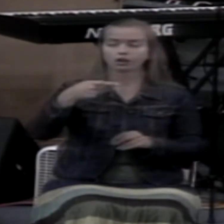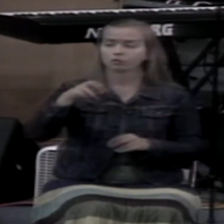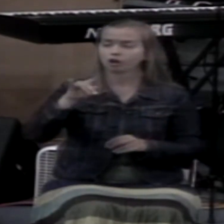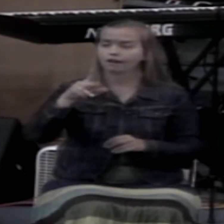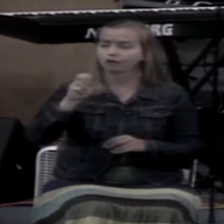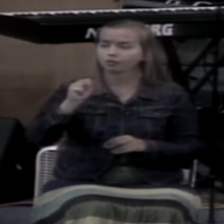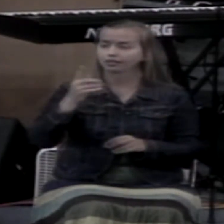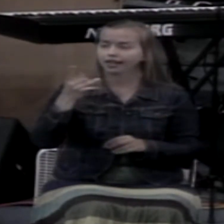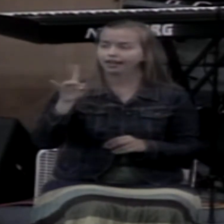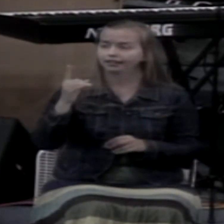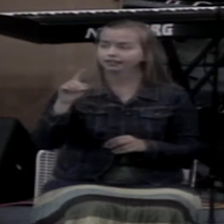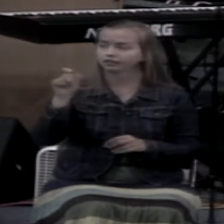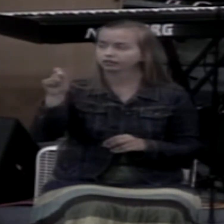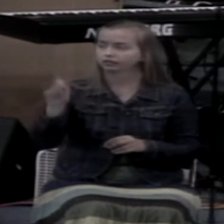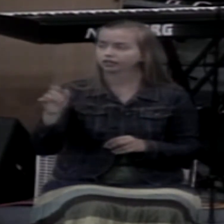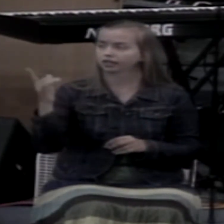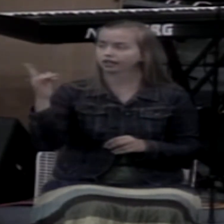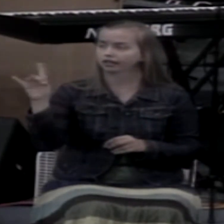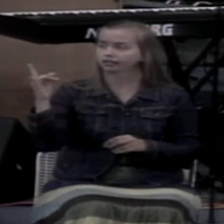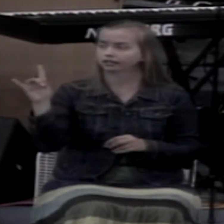That simply means in a democratic